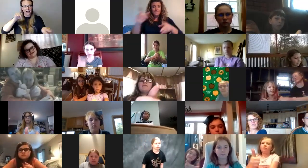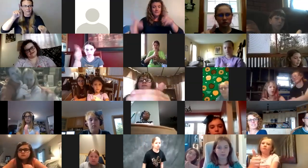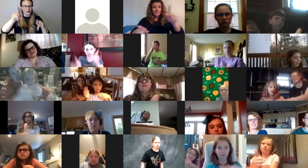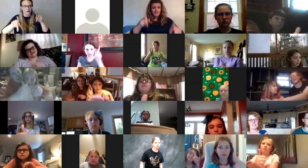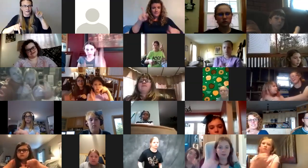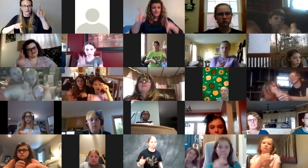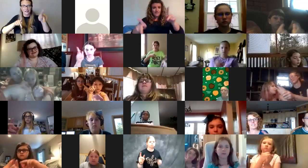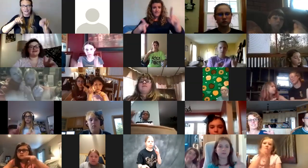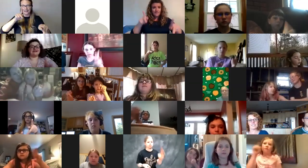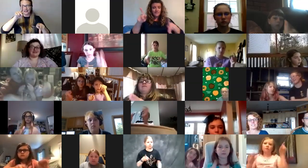people